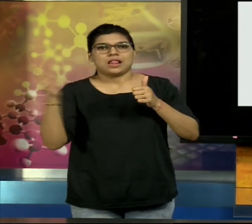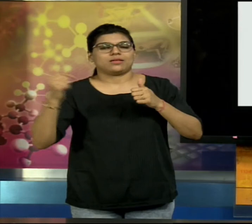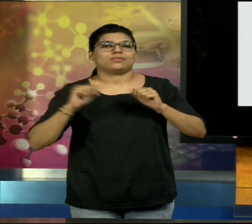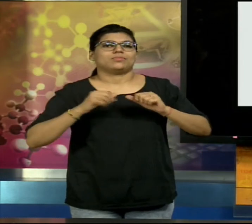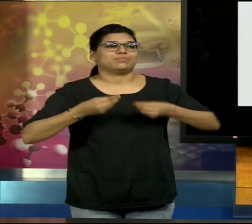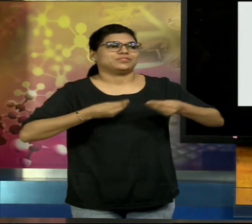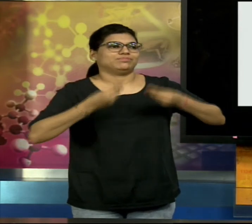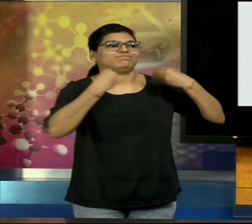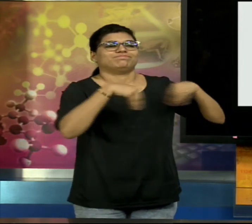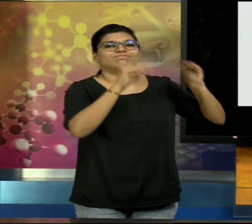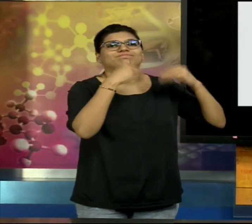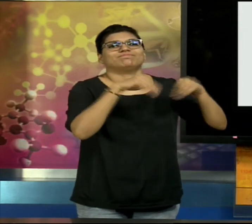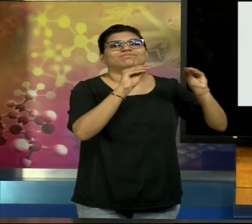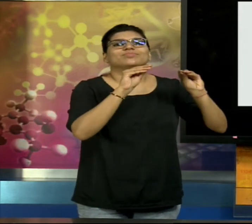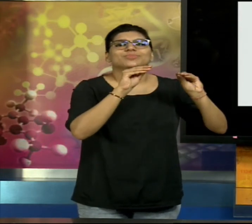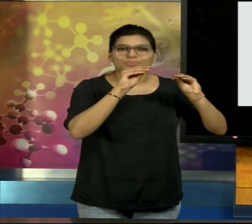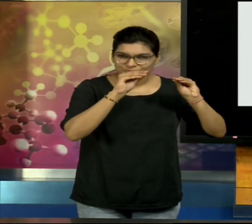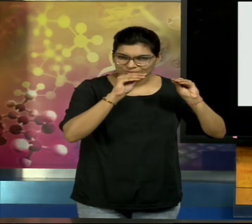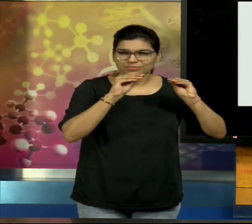All the homes are there.